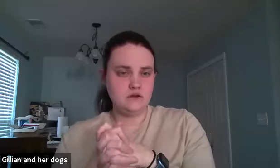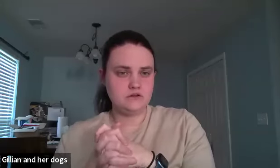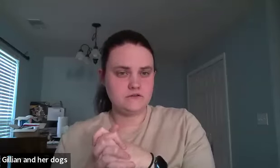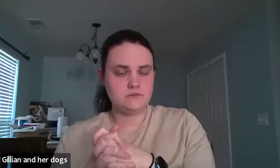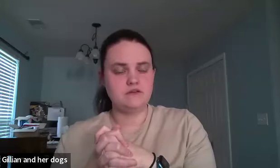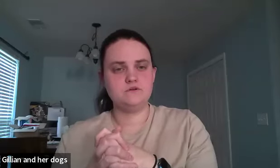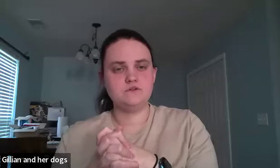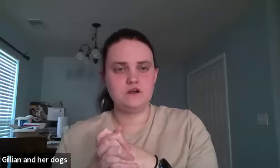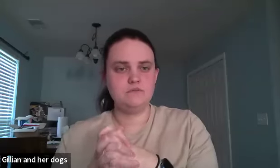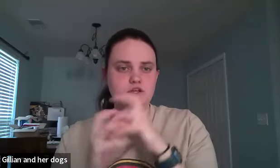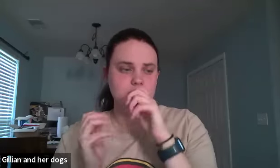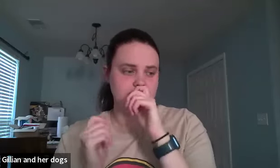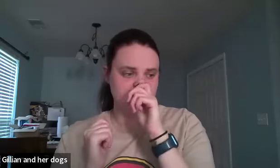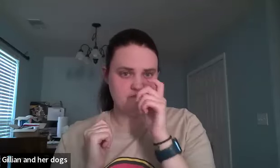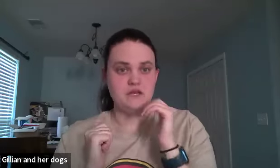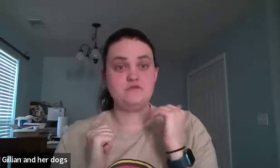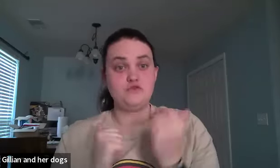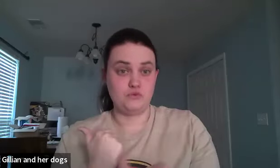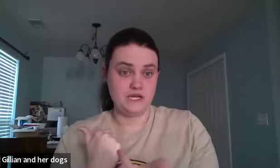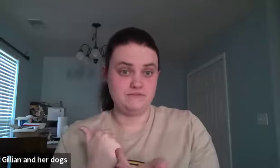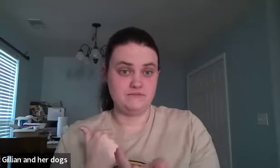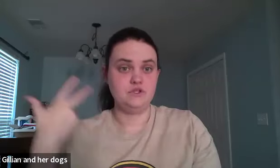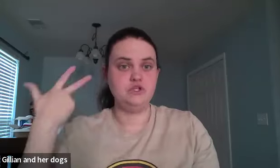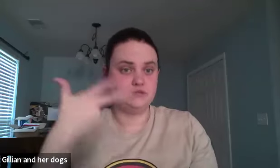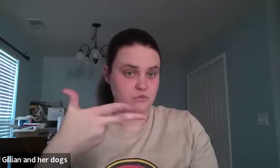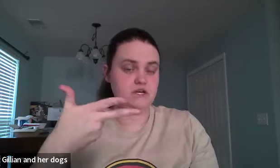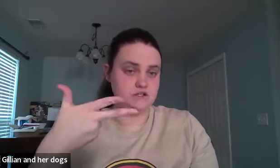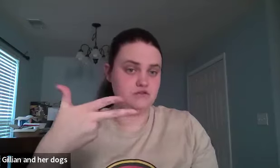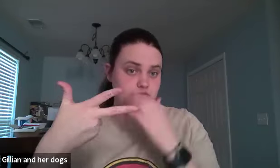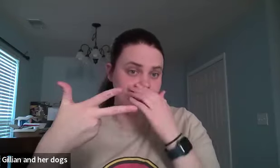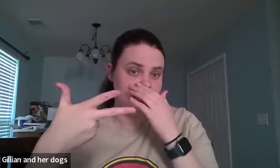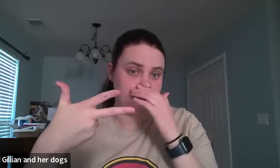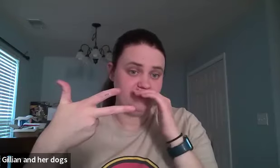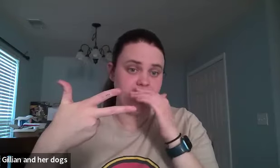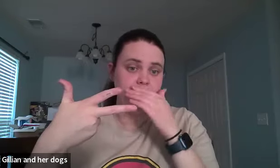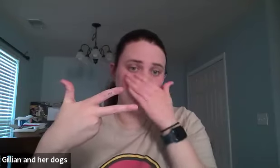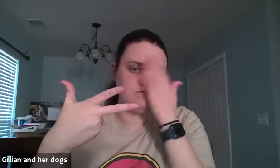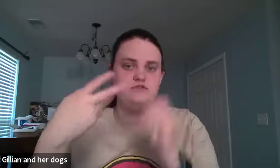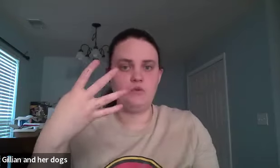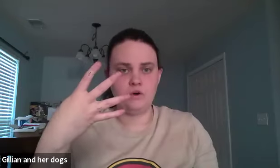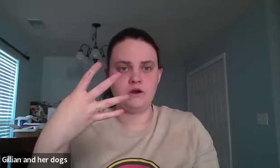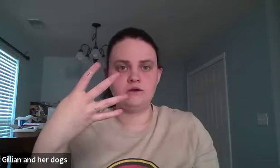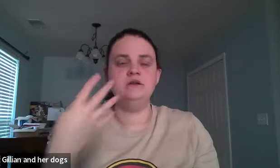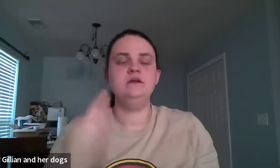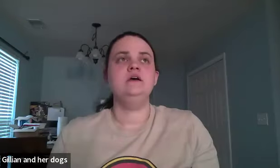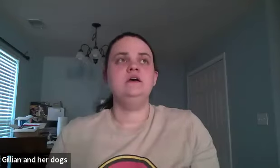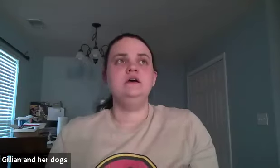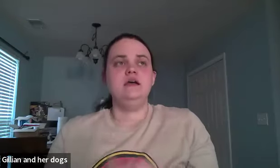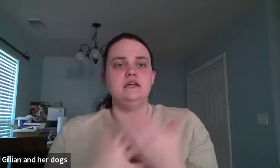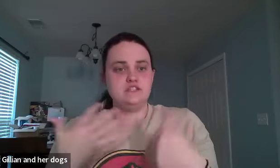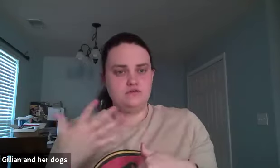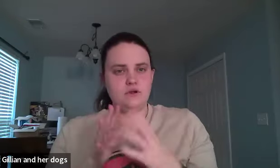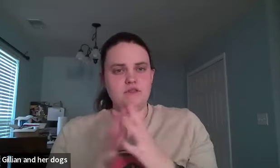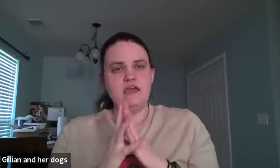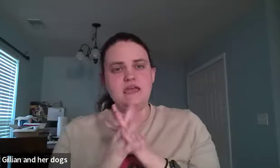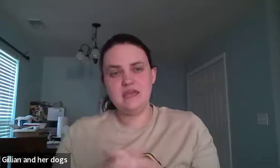depending on your family, if you were talking about you're a family of 3, you would want to do 3. 4, and so forth.